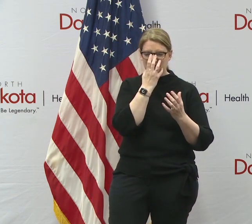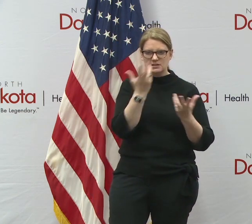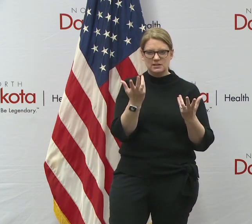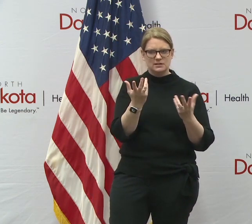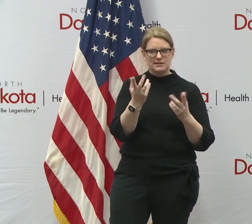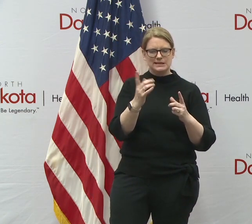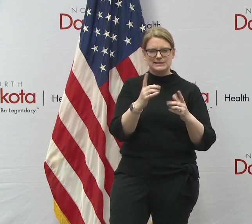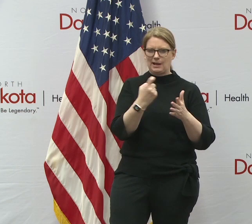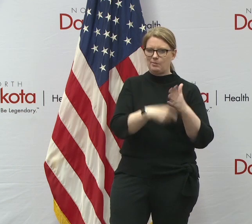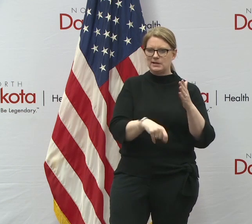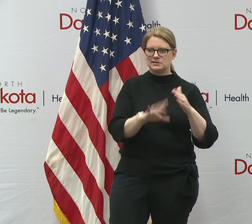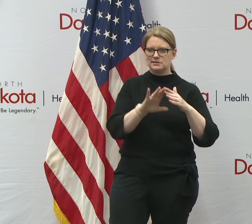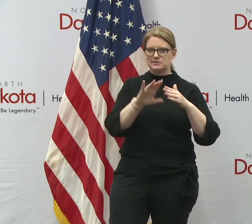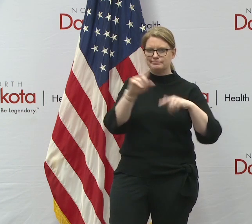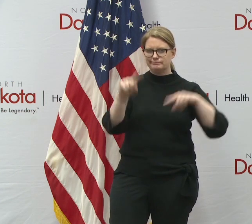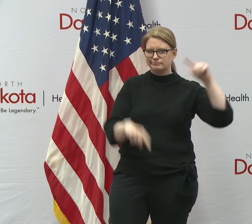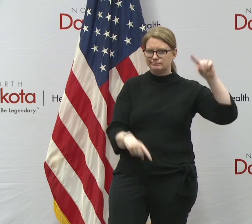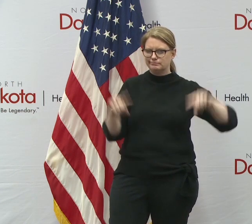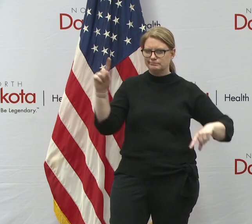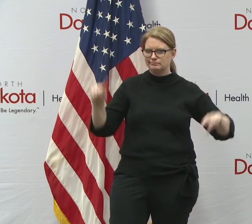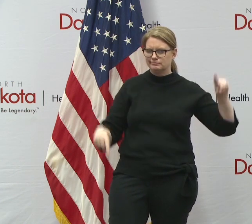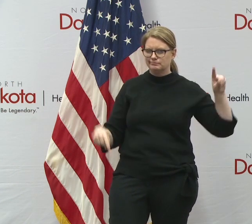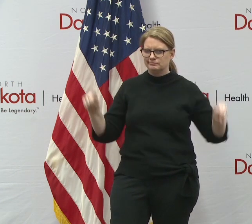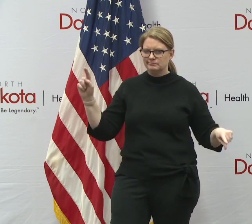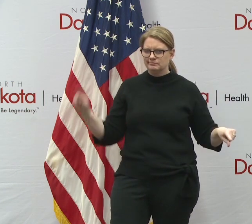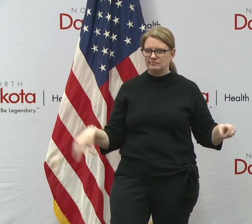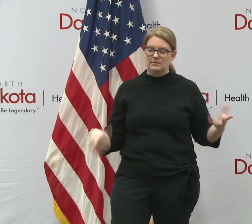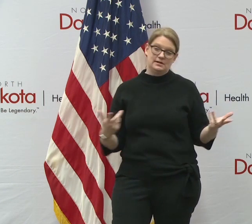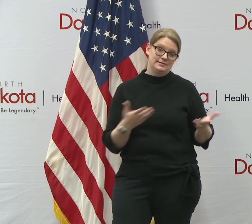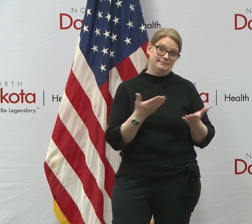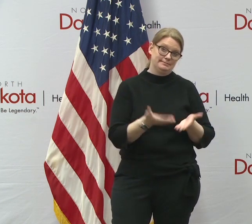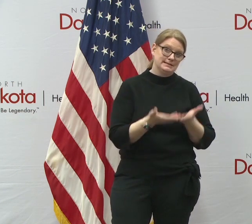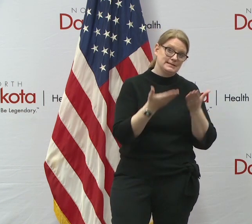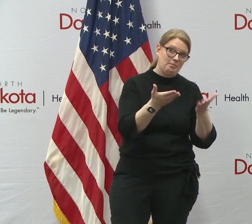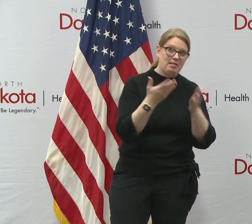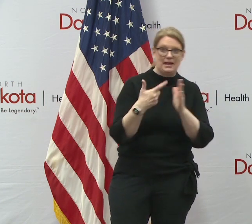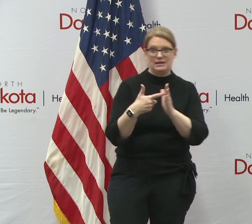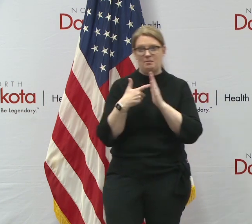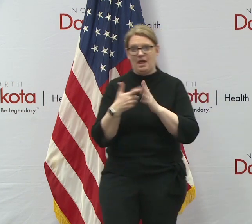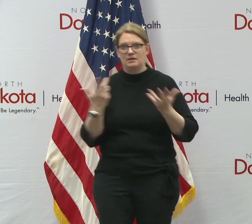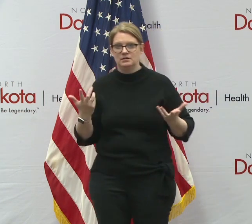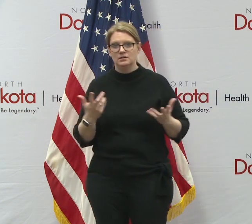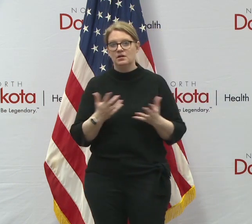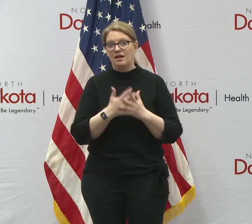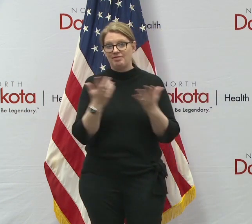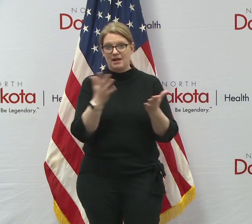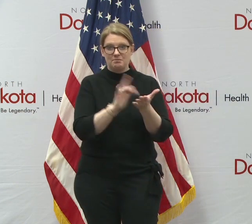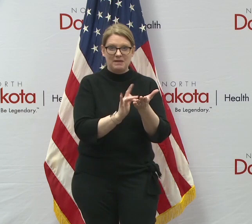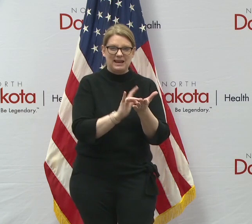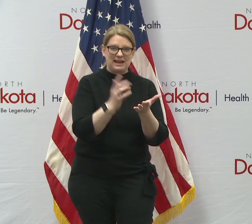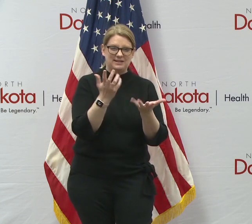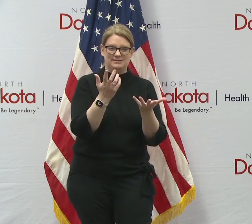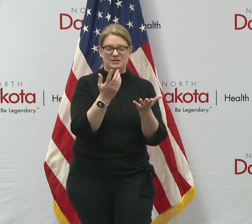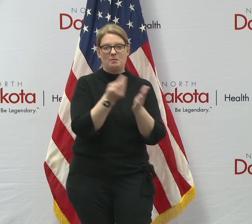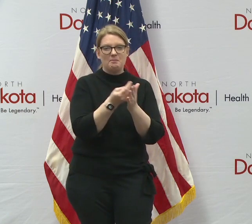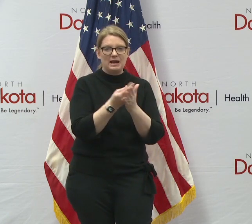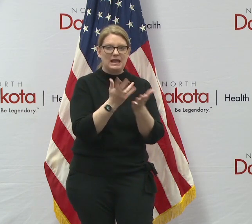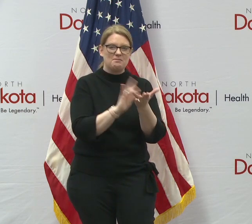that, is it supply and demand? Some of it's supply and demand. You throw a lot of money at medical equipment, and